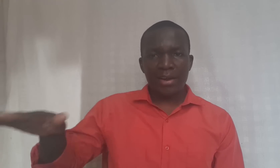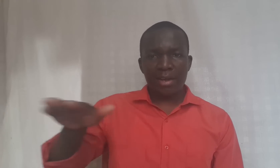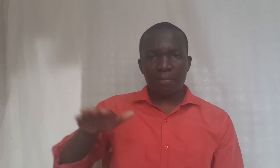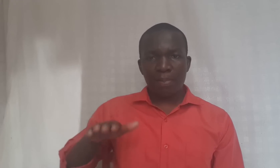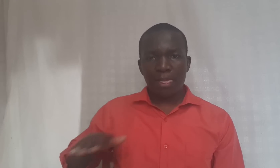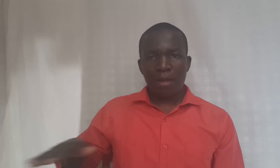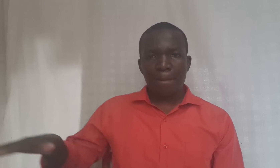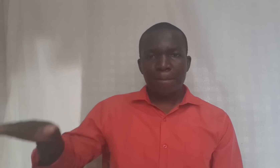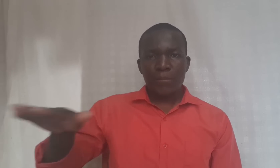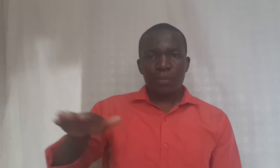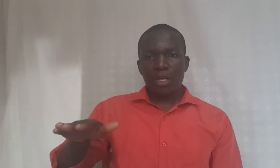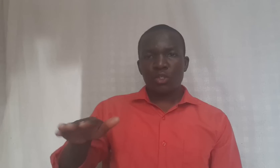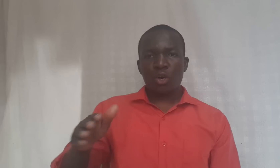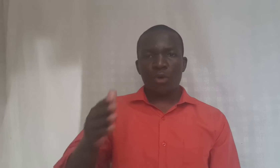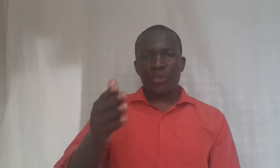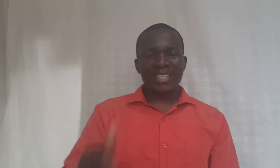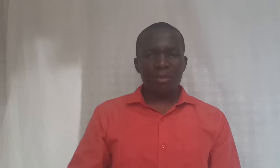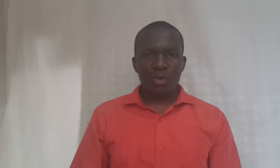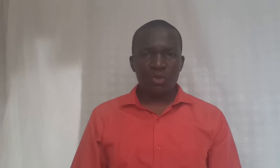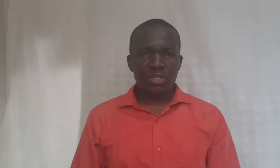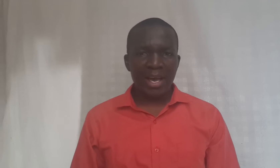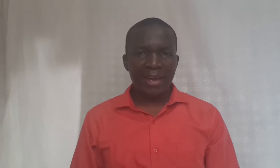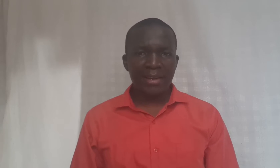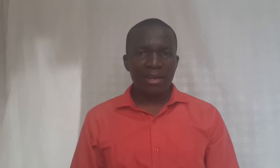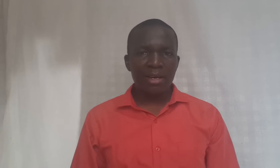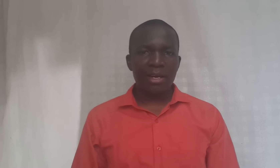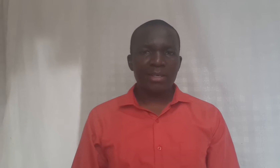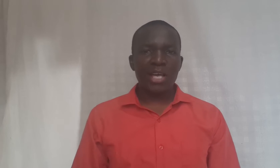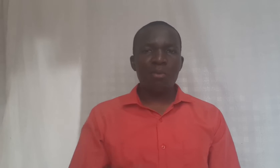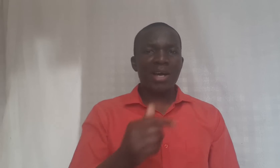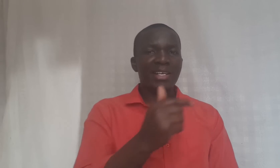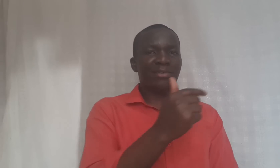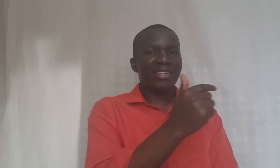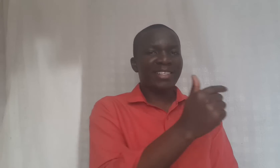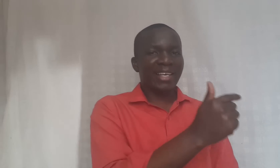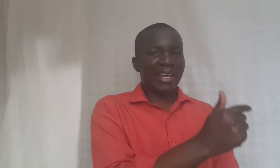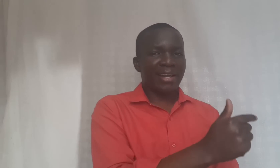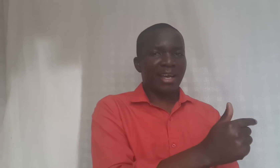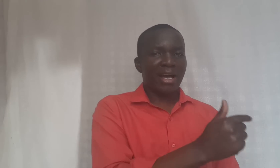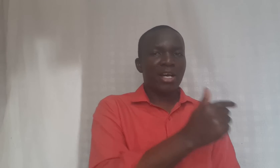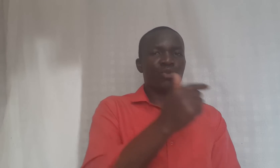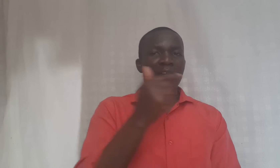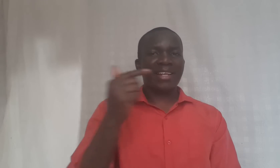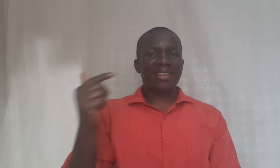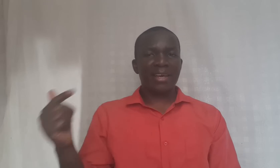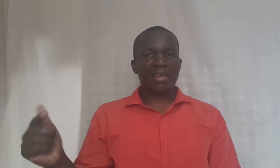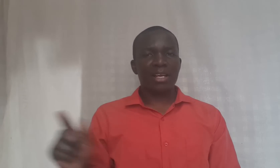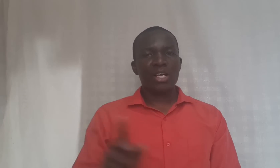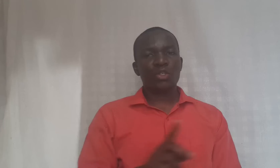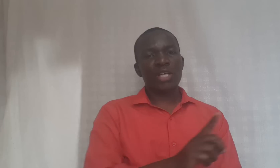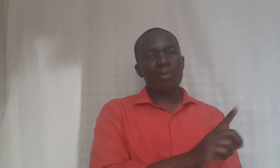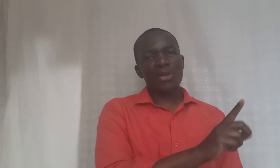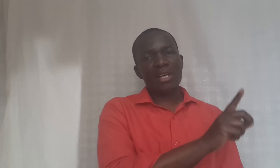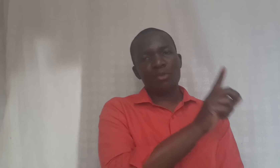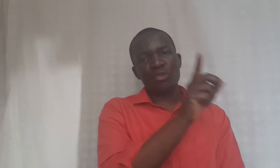area. So for example, you want to sign someone left this area to another area. So someone will come to